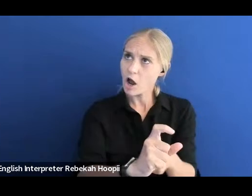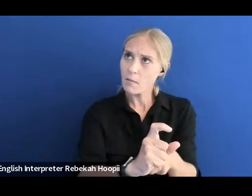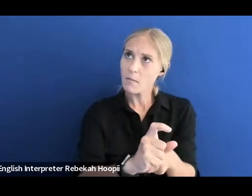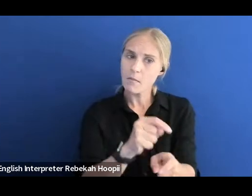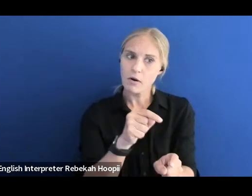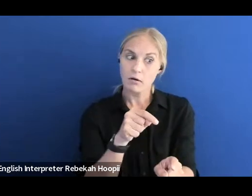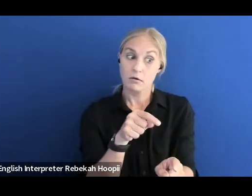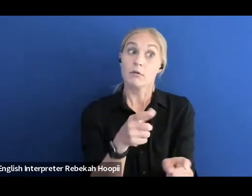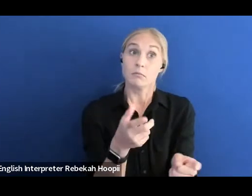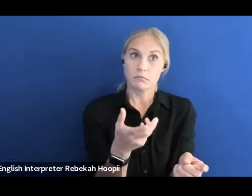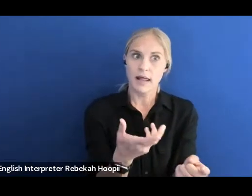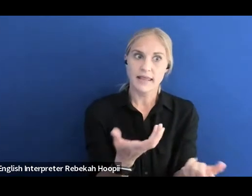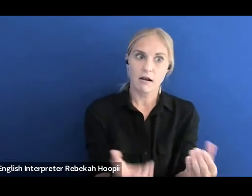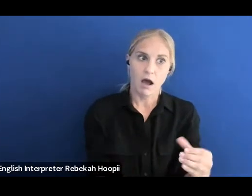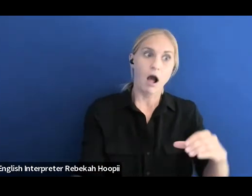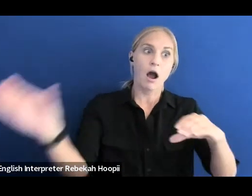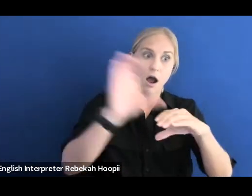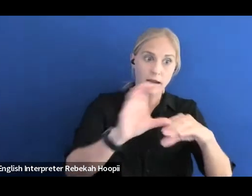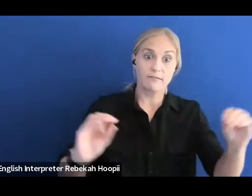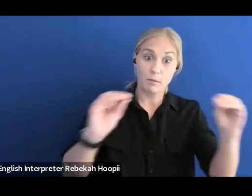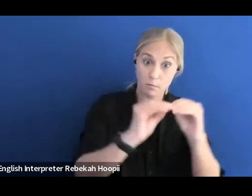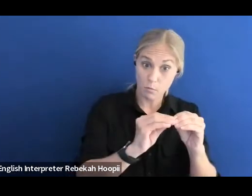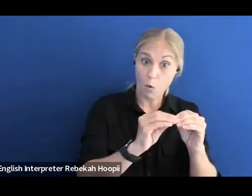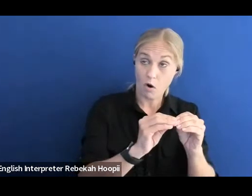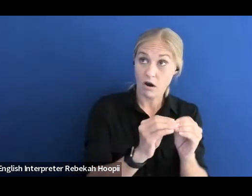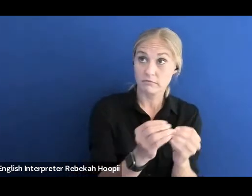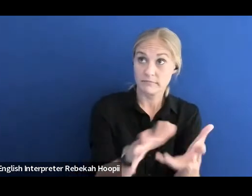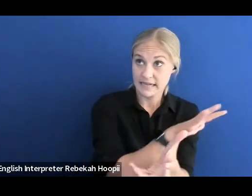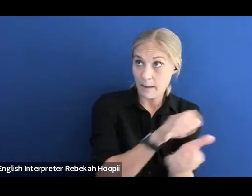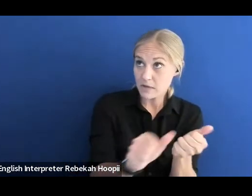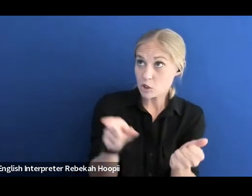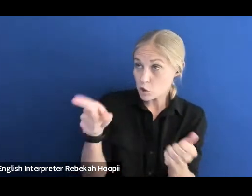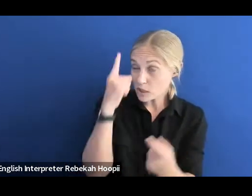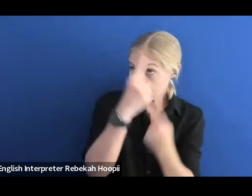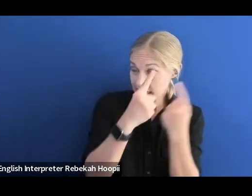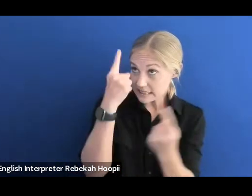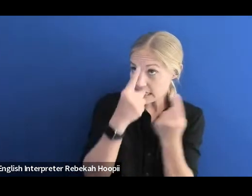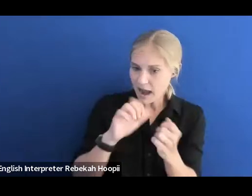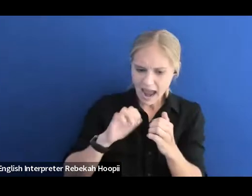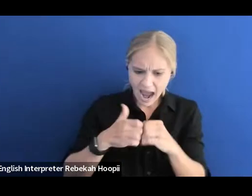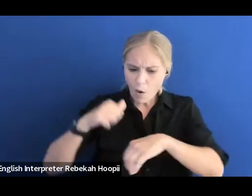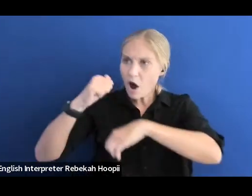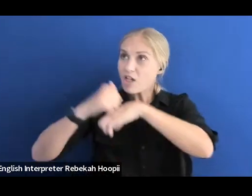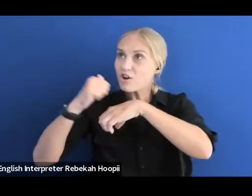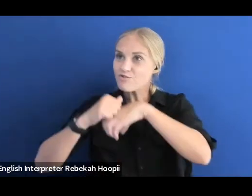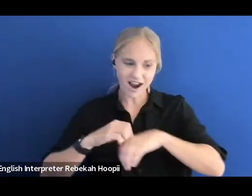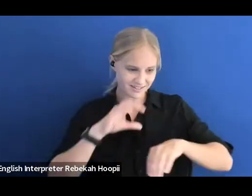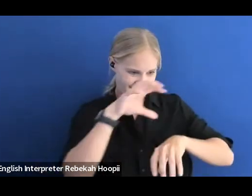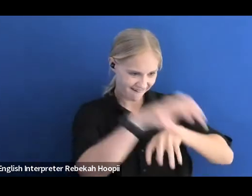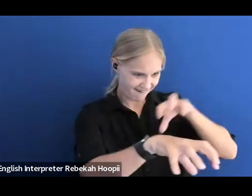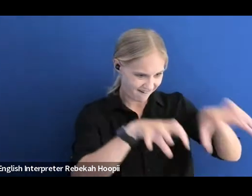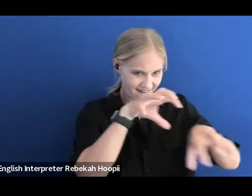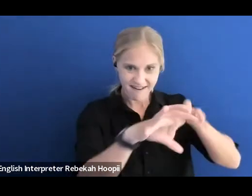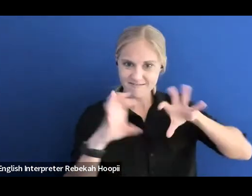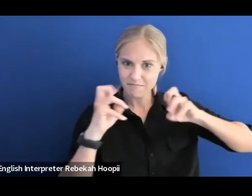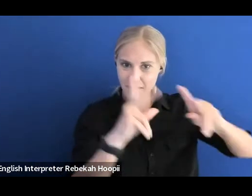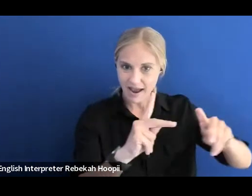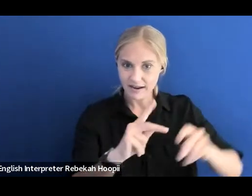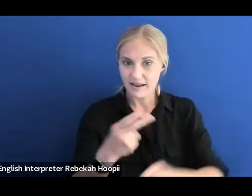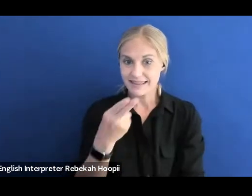been done. Okay? How are you going to put the rocks back? How are you going to restore the